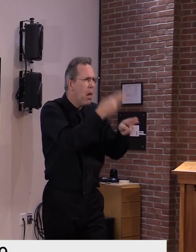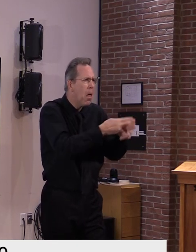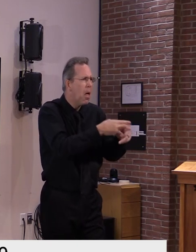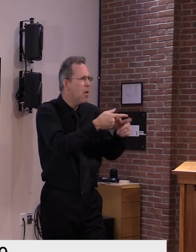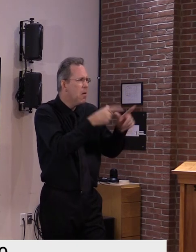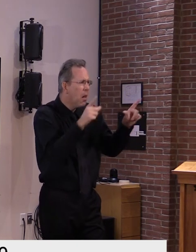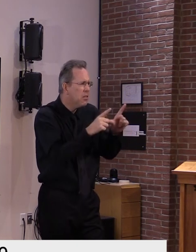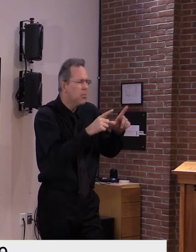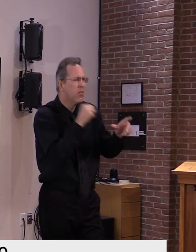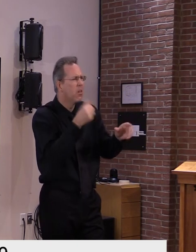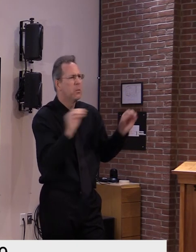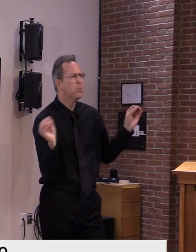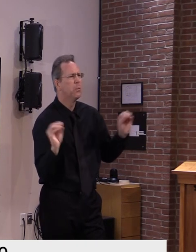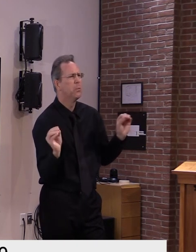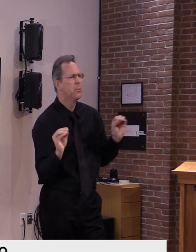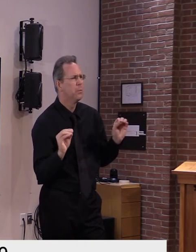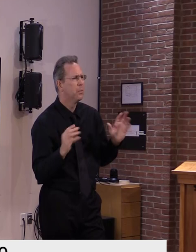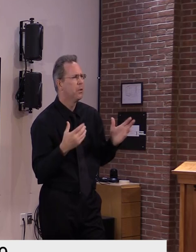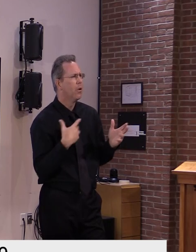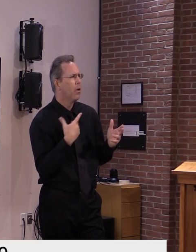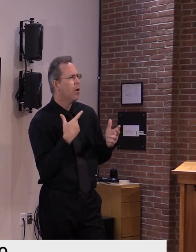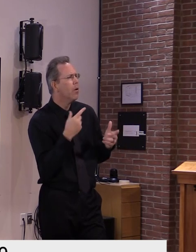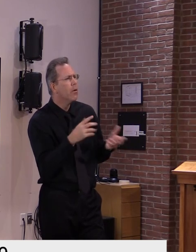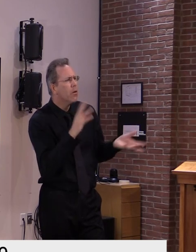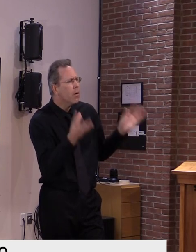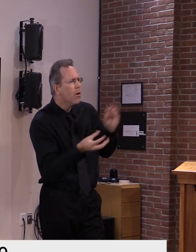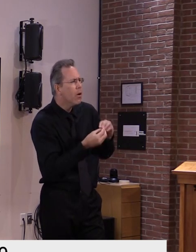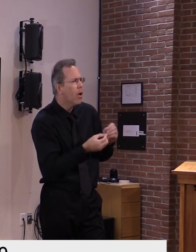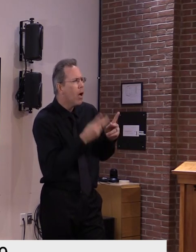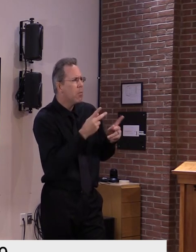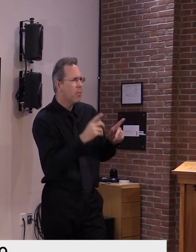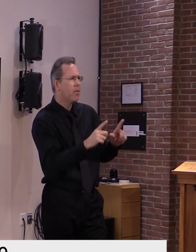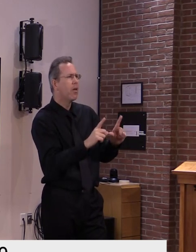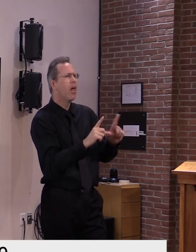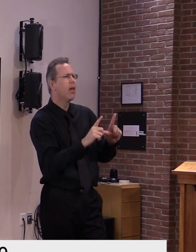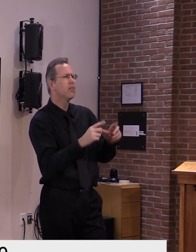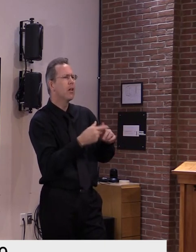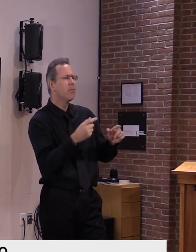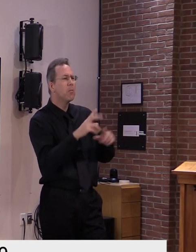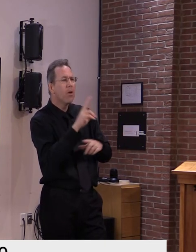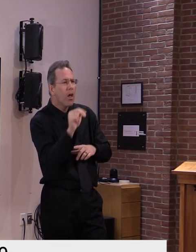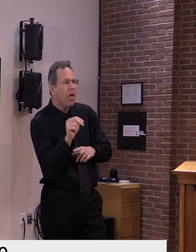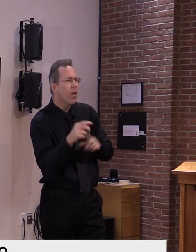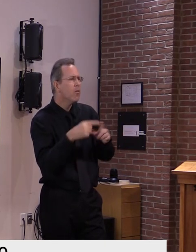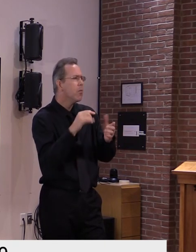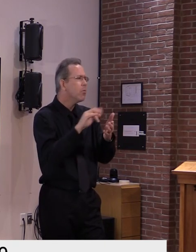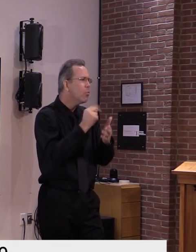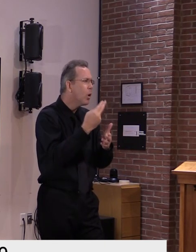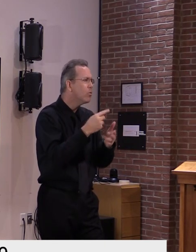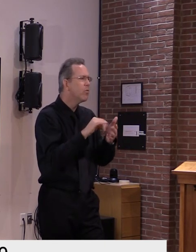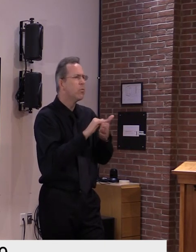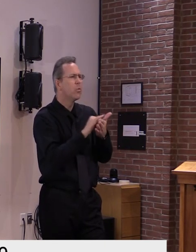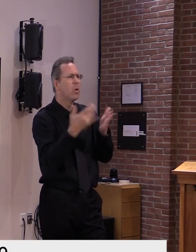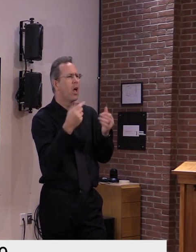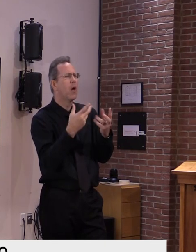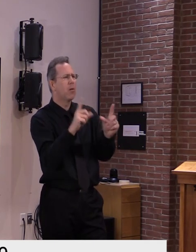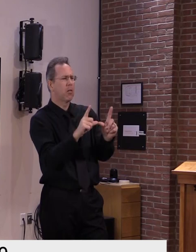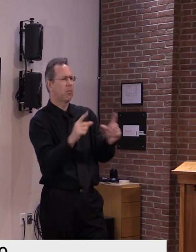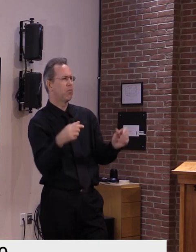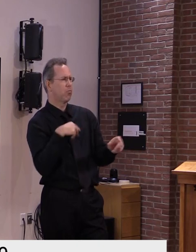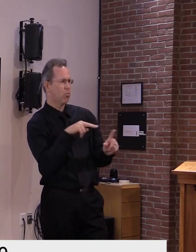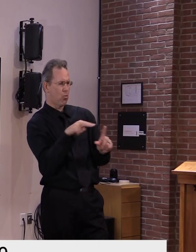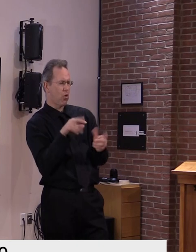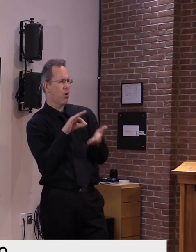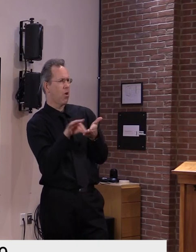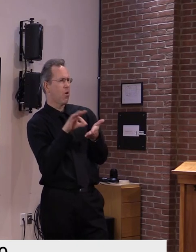They're aggregated data about just general cross-border traffic. You would need some kind of court